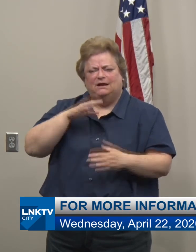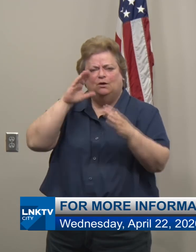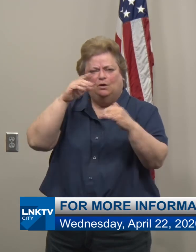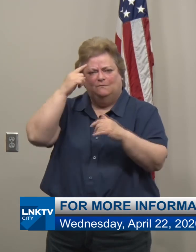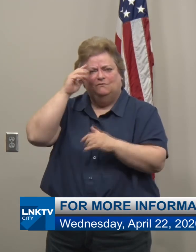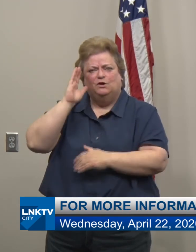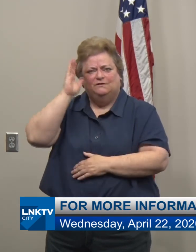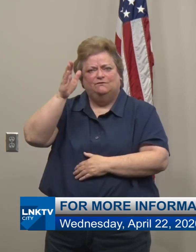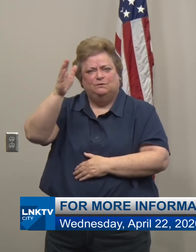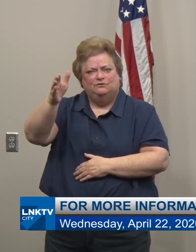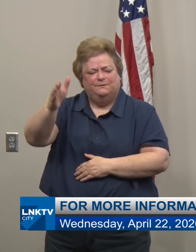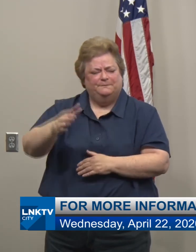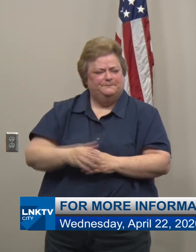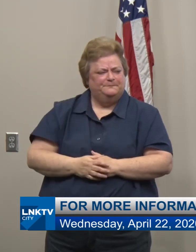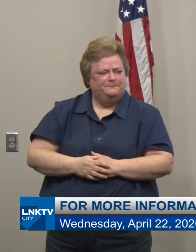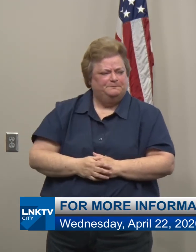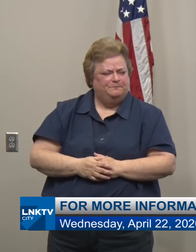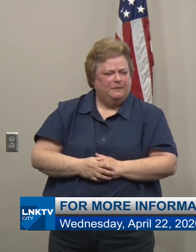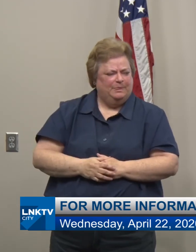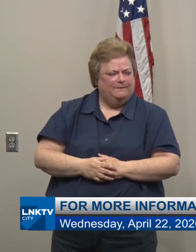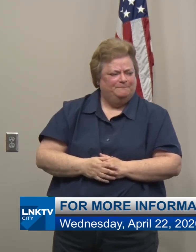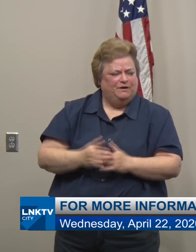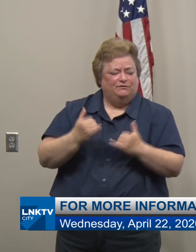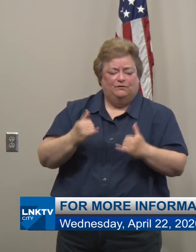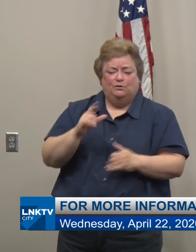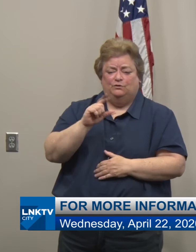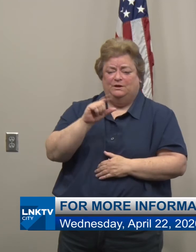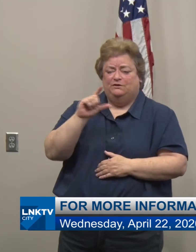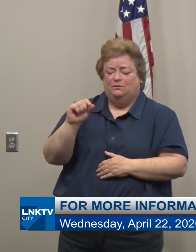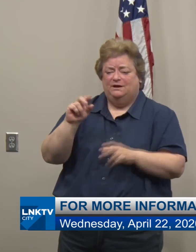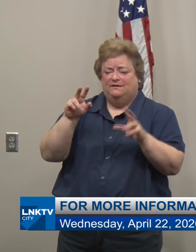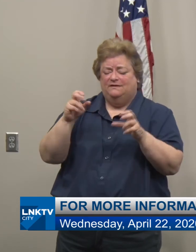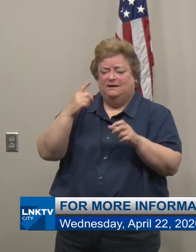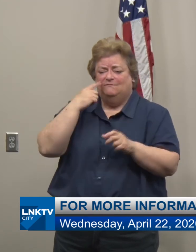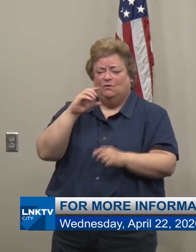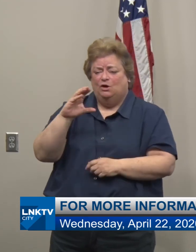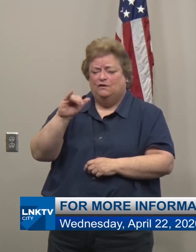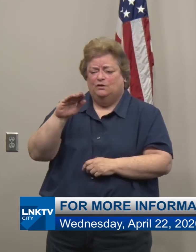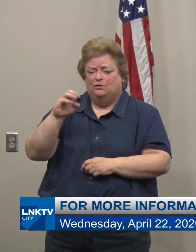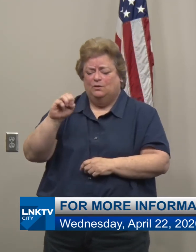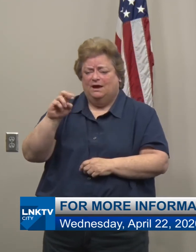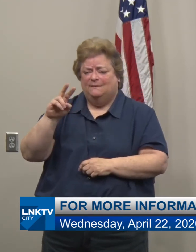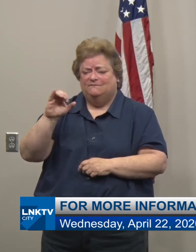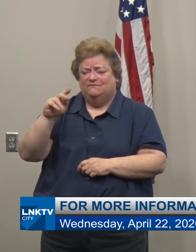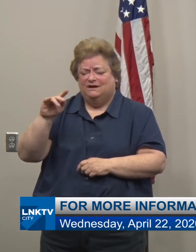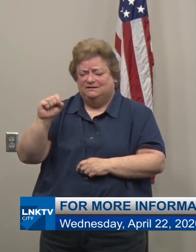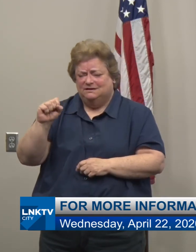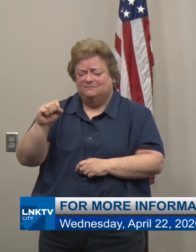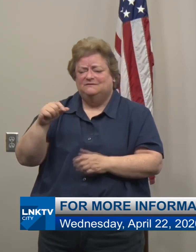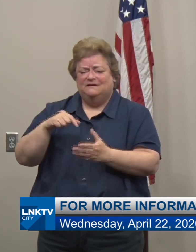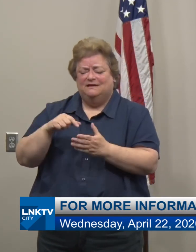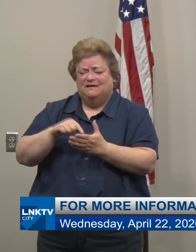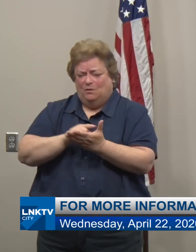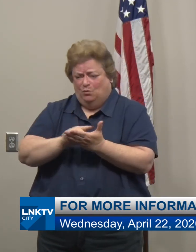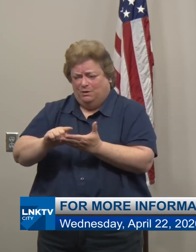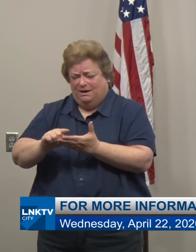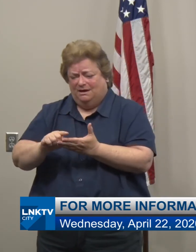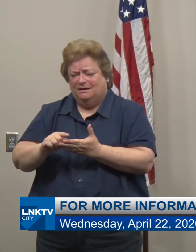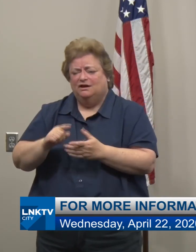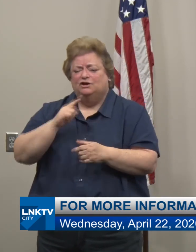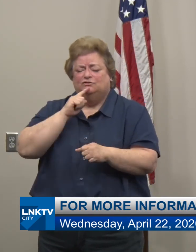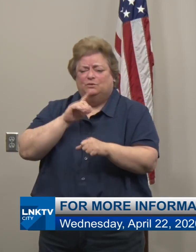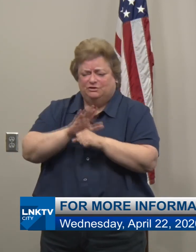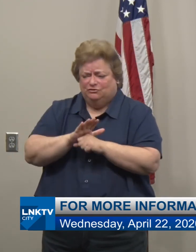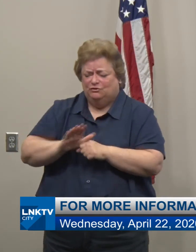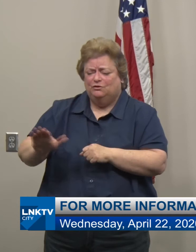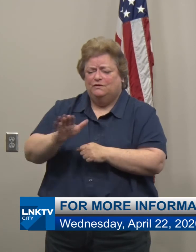future." So the 2020 theme for National Crime Victims' Rights Week is to seek justice, ensure victims' rights,